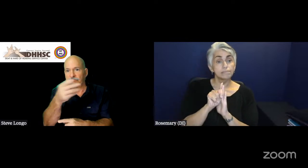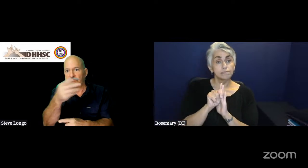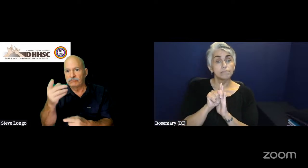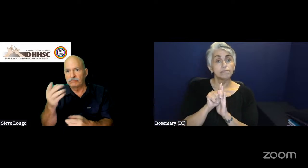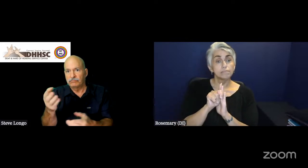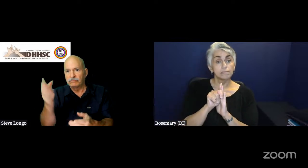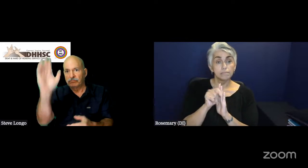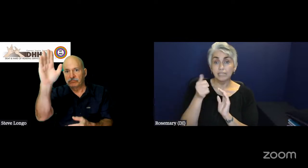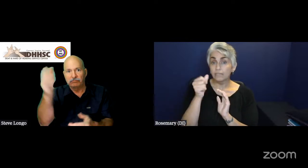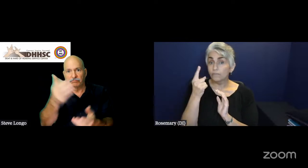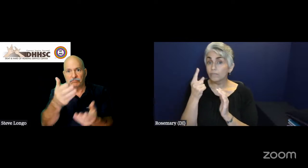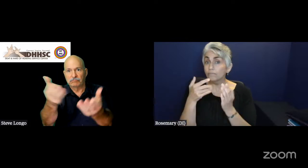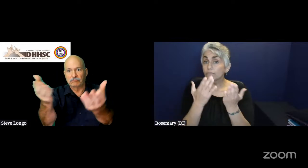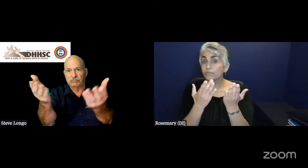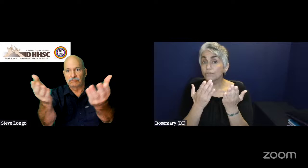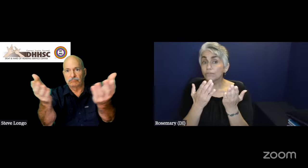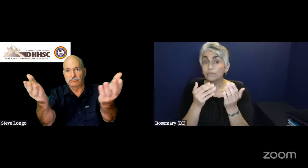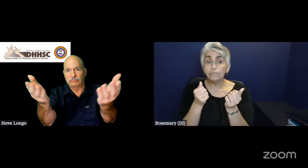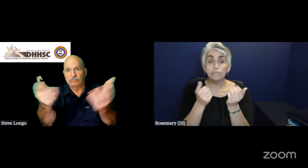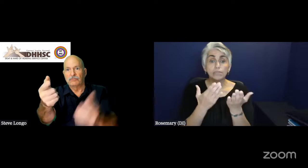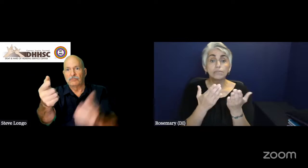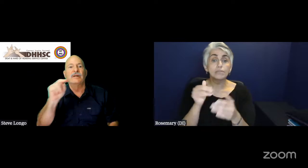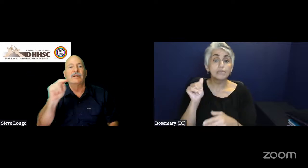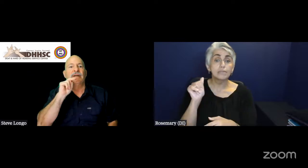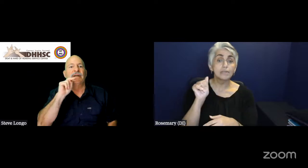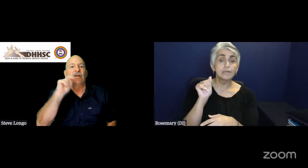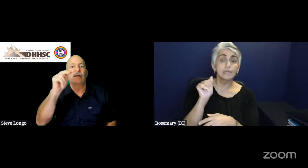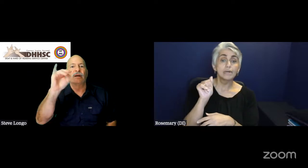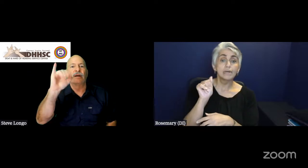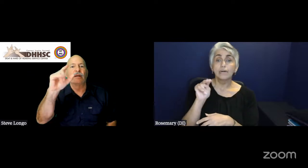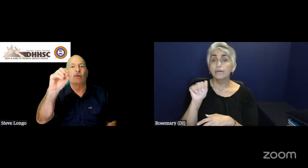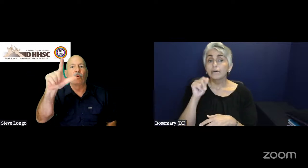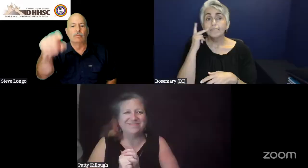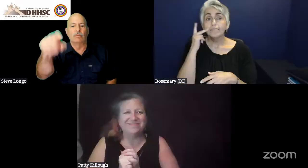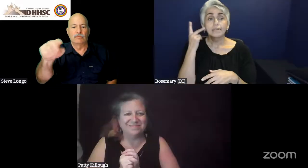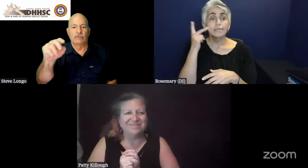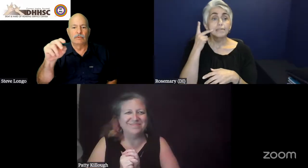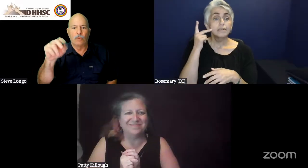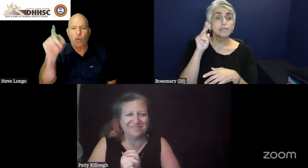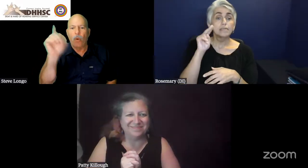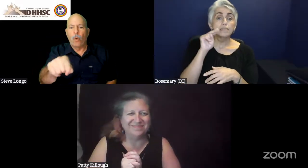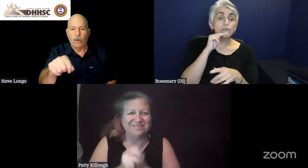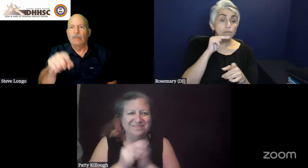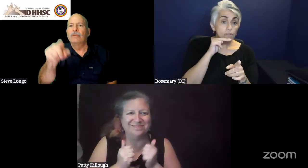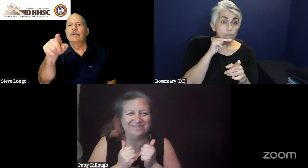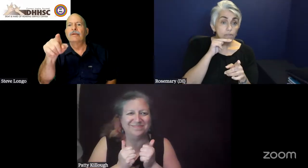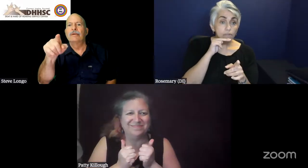in her, and as a, in her term on the board? Anyone? Nicole